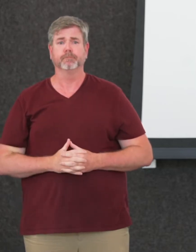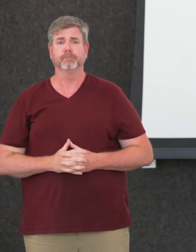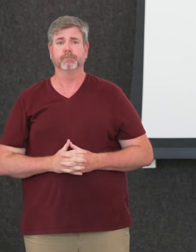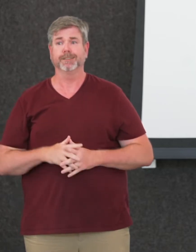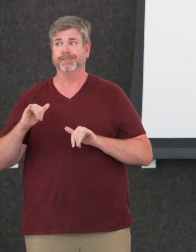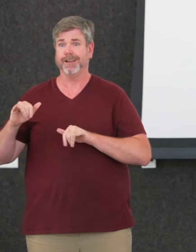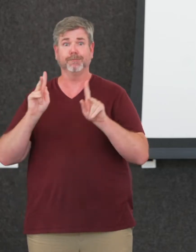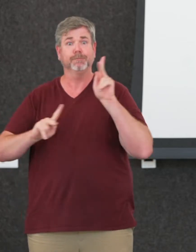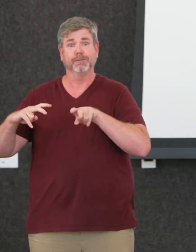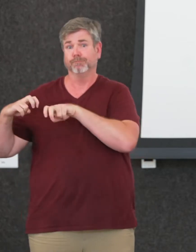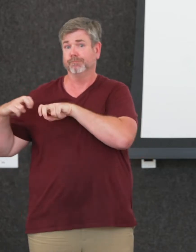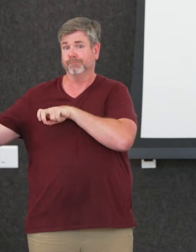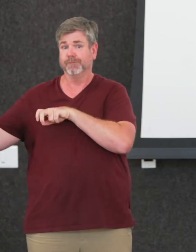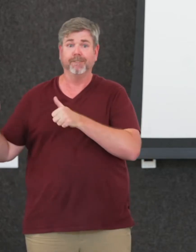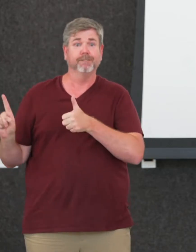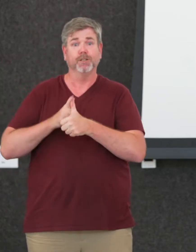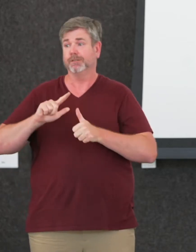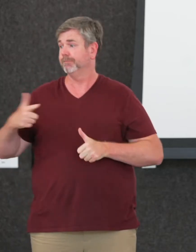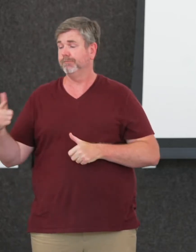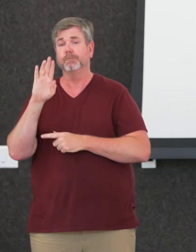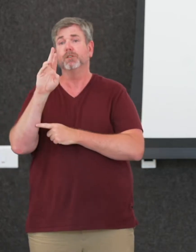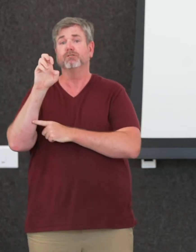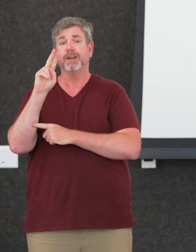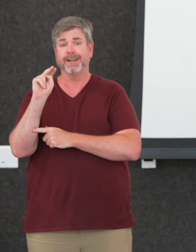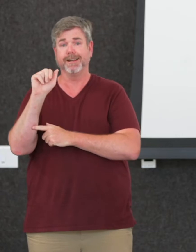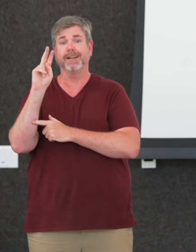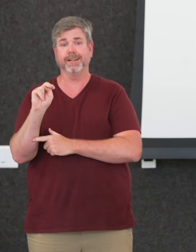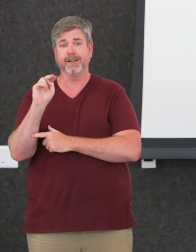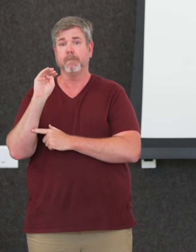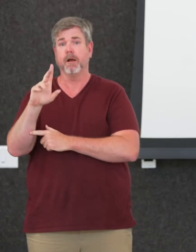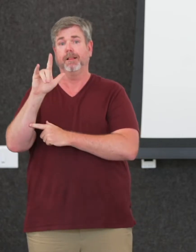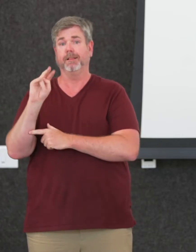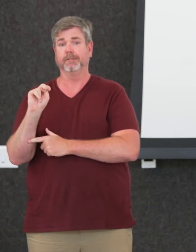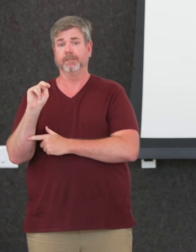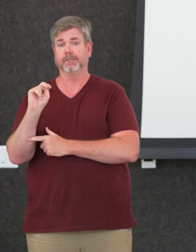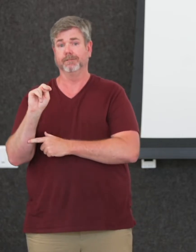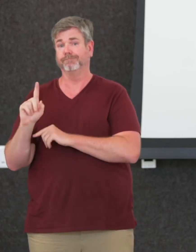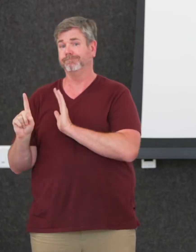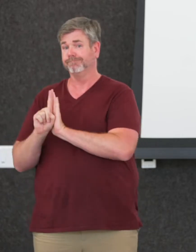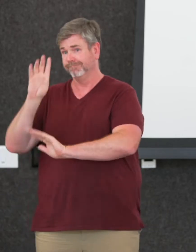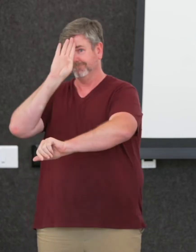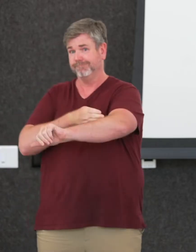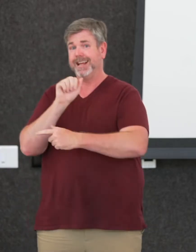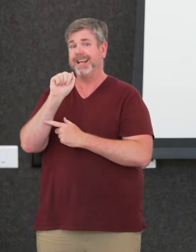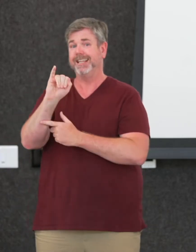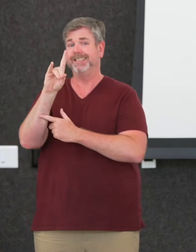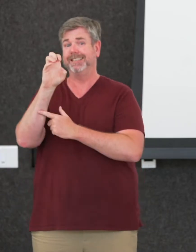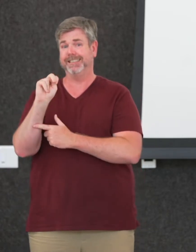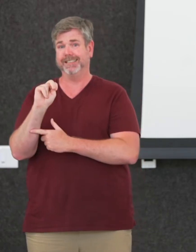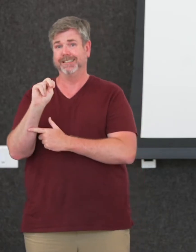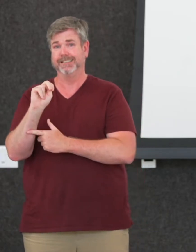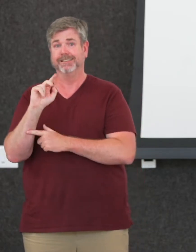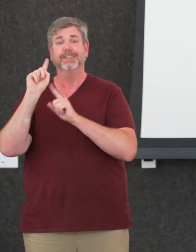Brennan Mullen, the father of Aiden Mullen, a senior at Los Gatos High School who died of fentanyl poisoning. We're then going